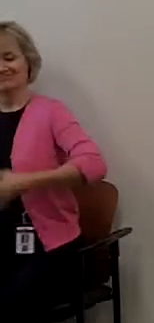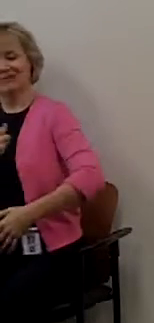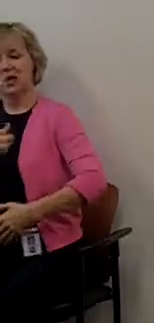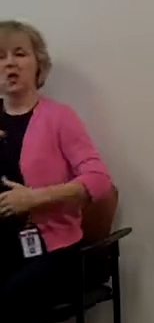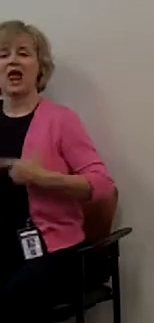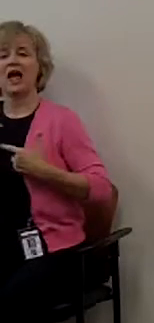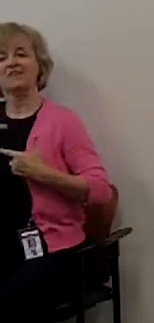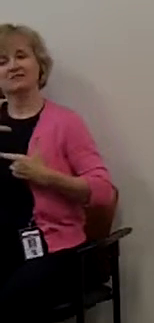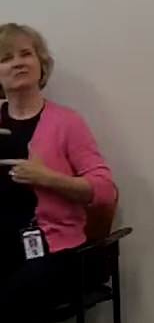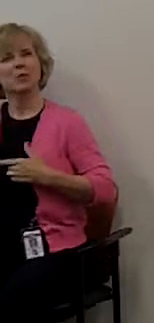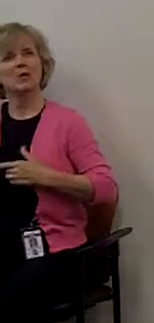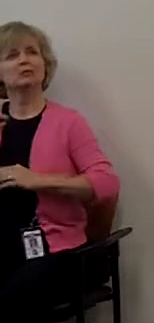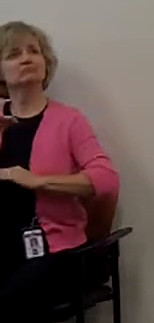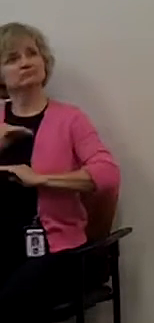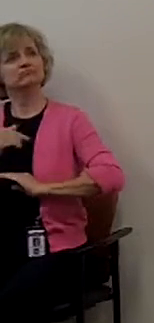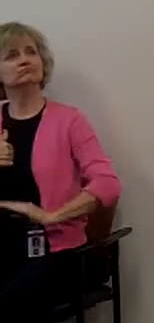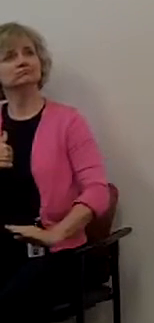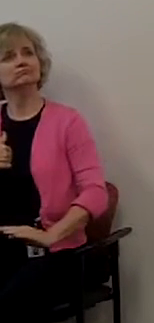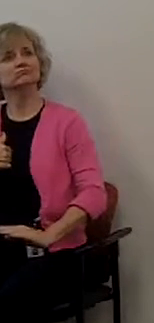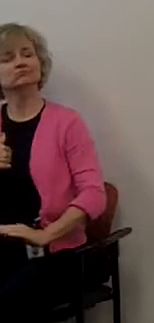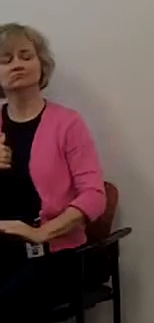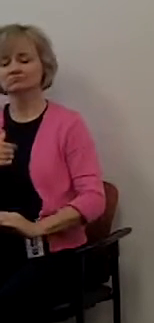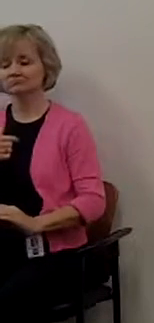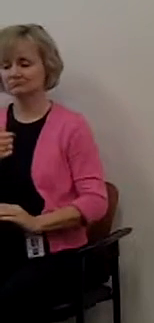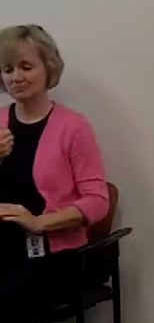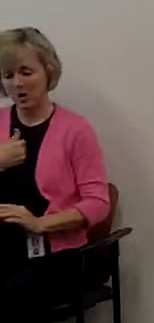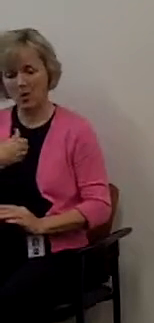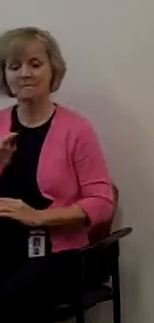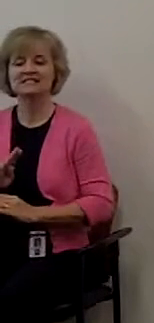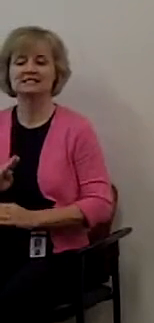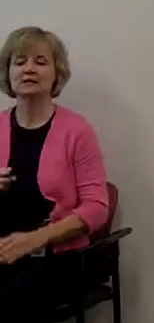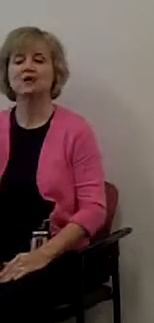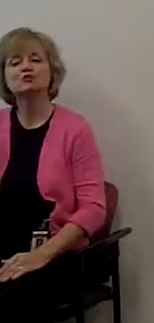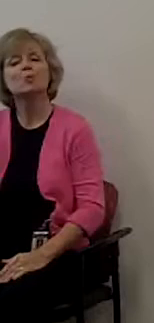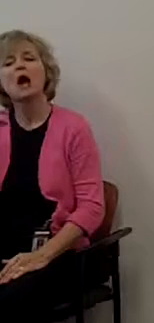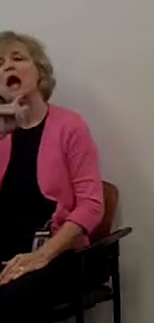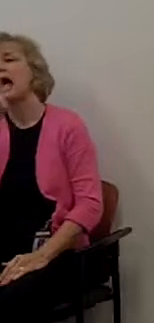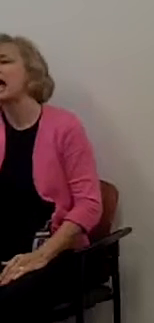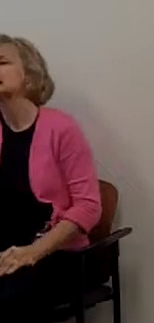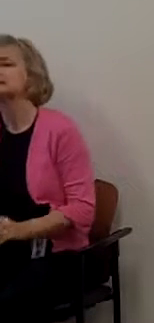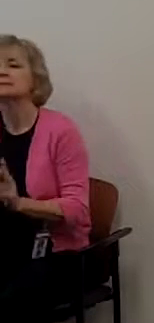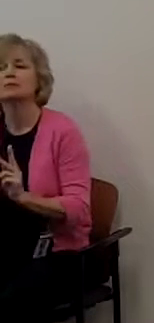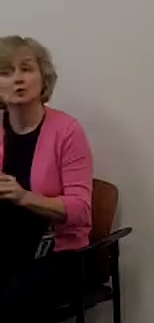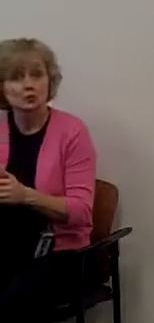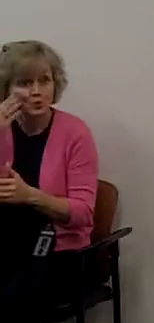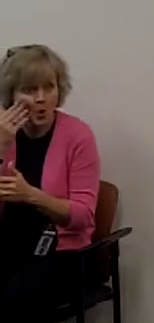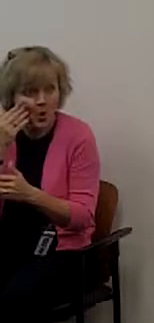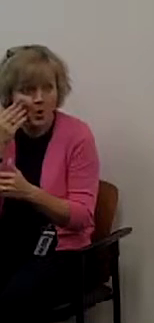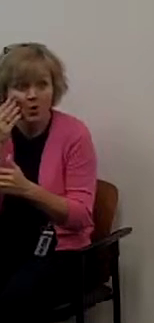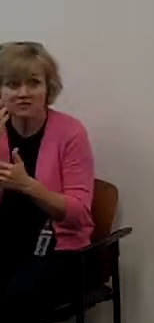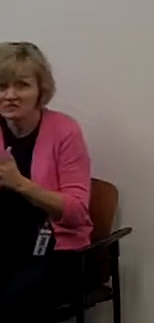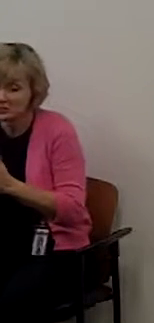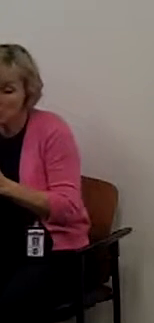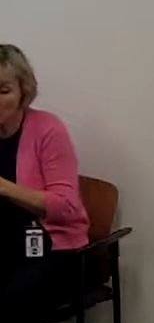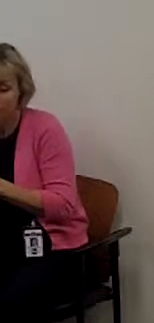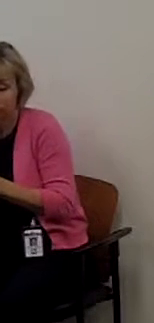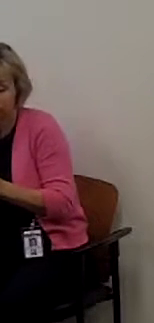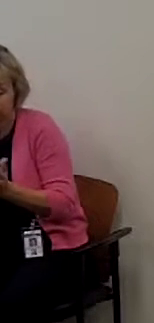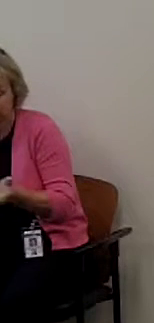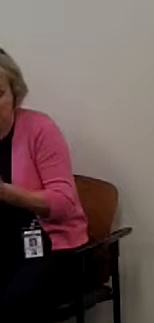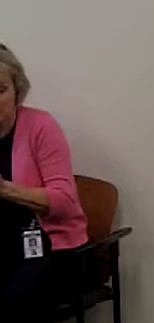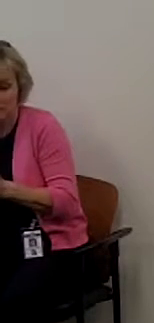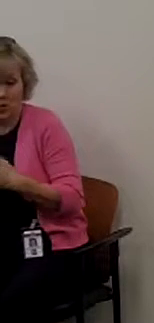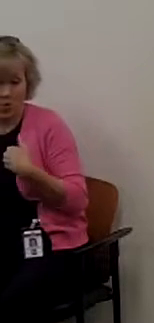personally gratifying. So the reason I asked you guys, if you know people that work in a small business or own one,